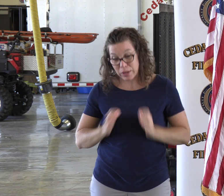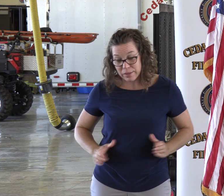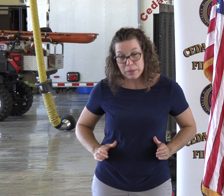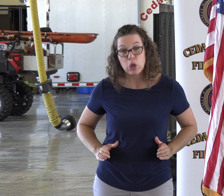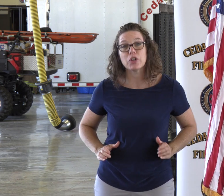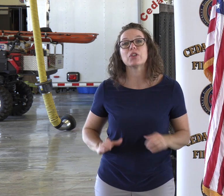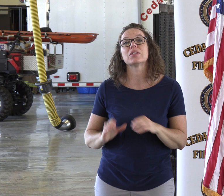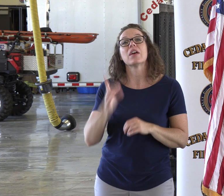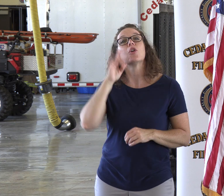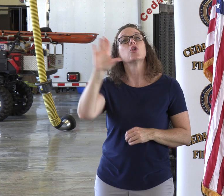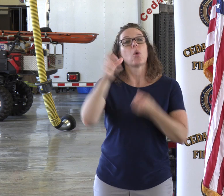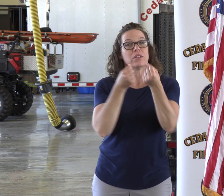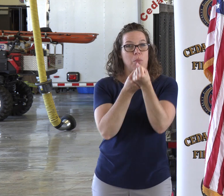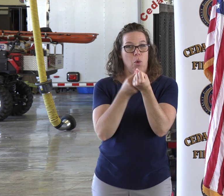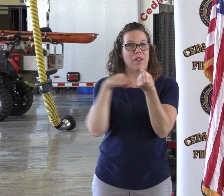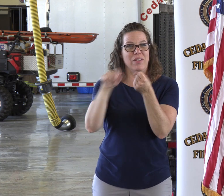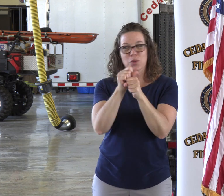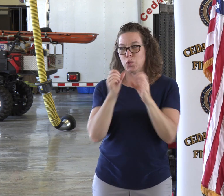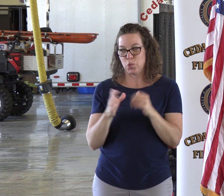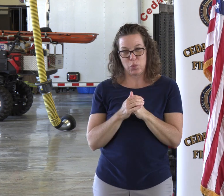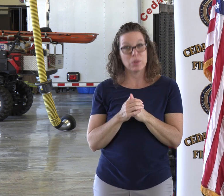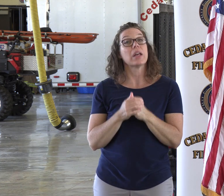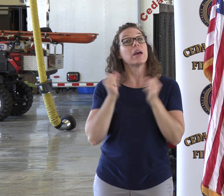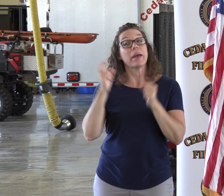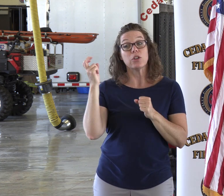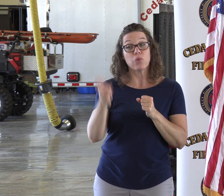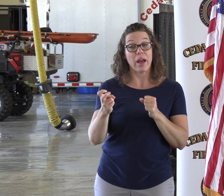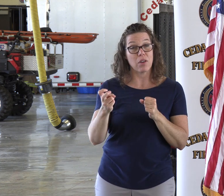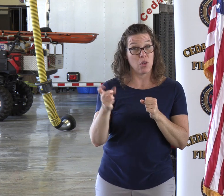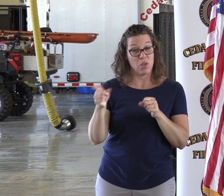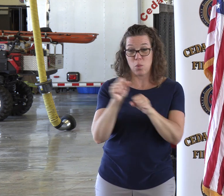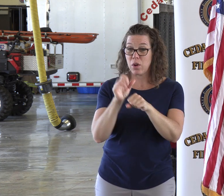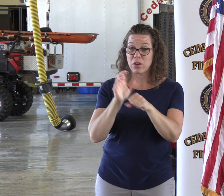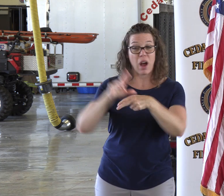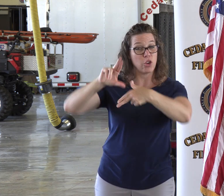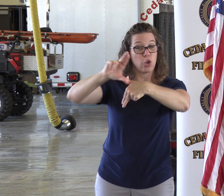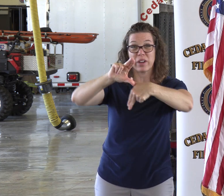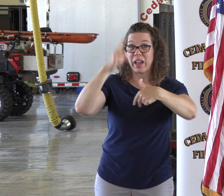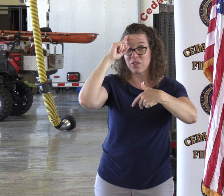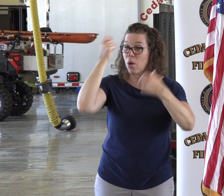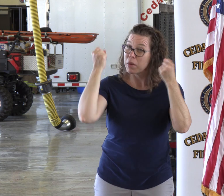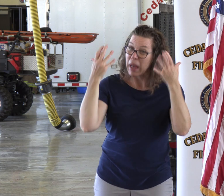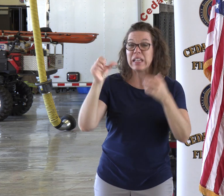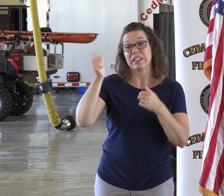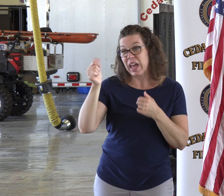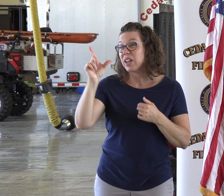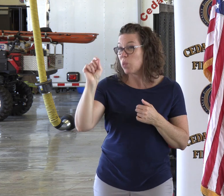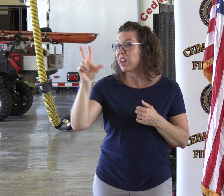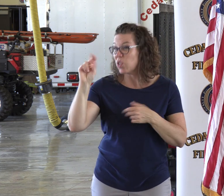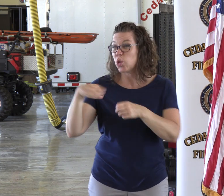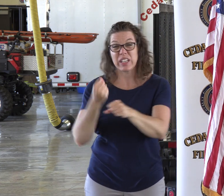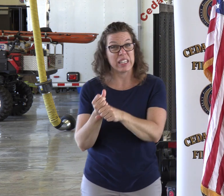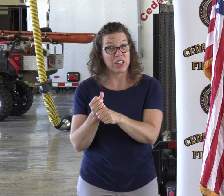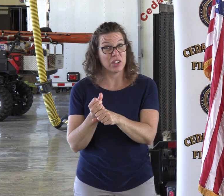customers for your support of the crews. We've had crews travel here who have worked on hurricanes for decades, as I mentioned earlier,